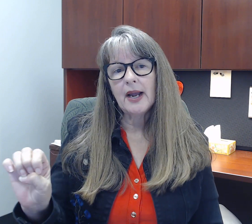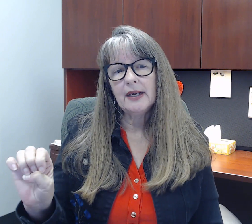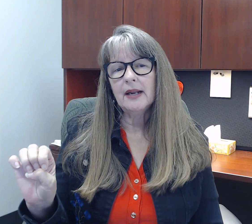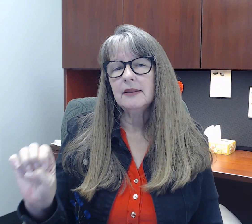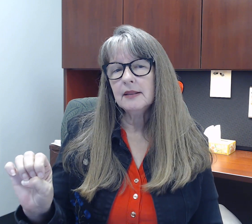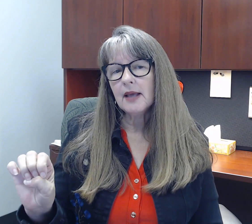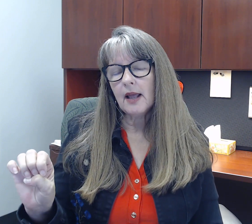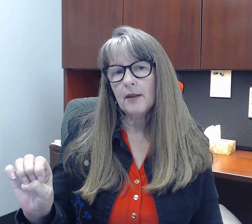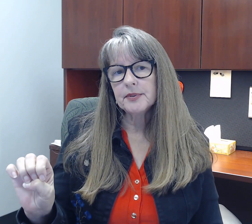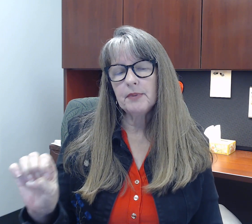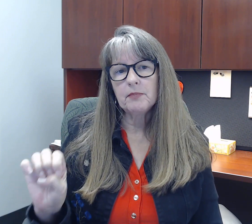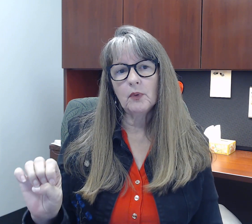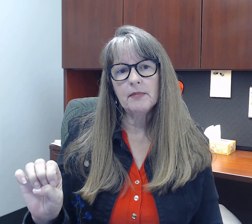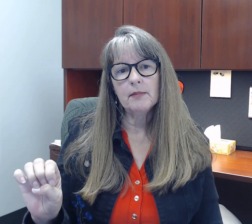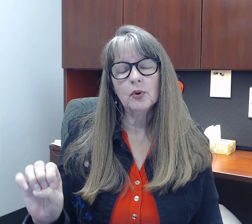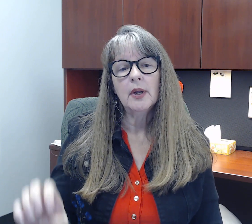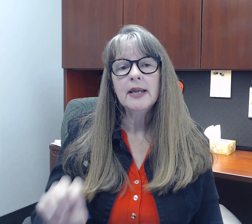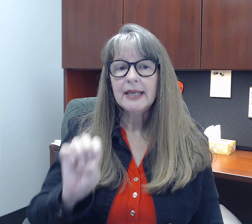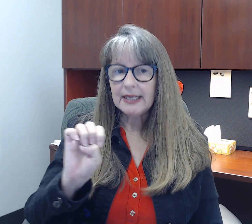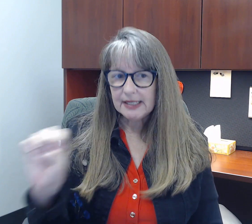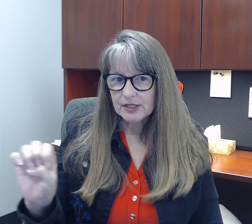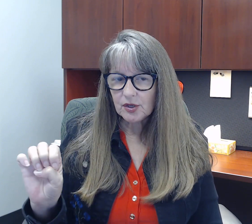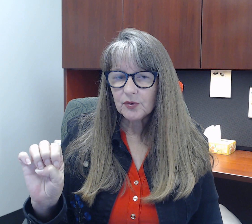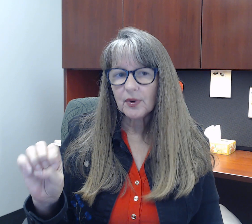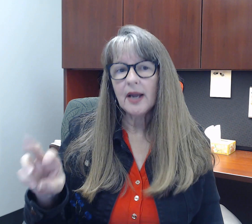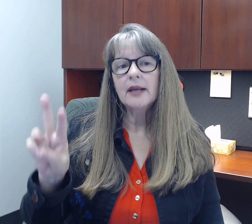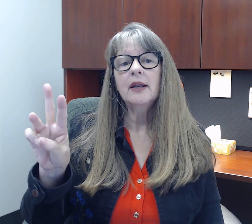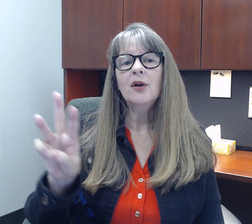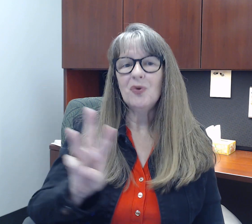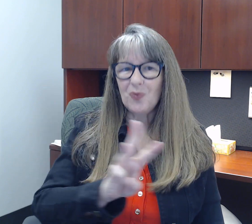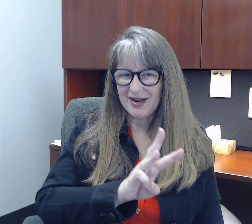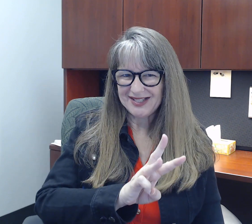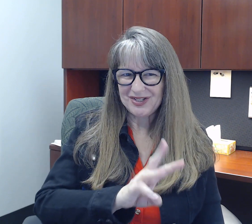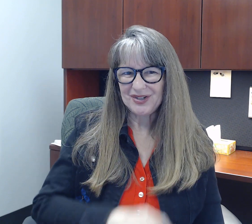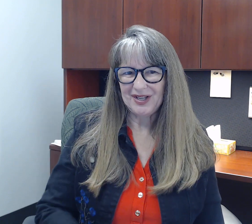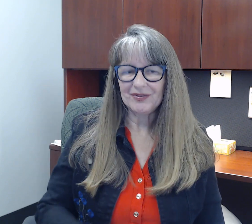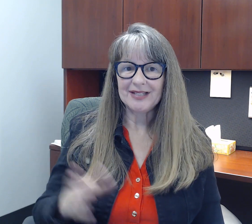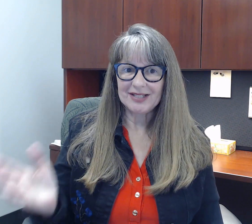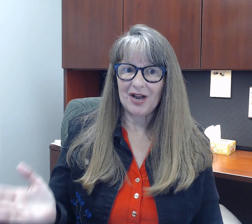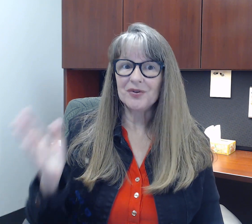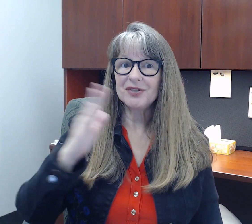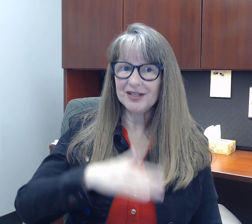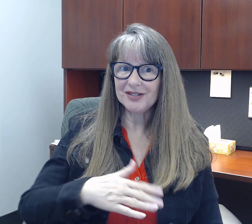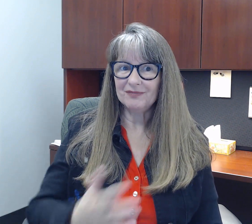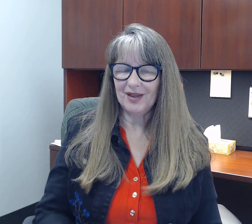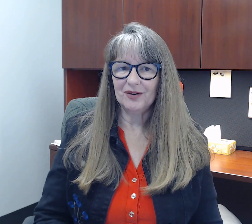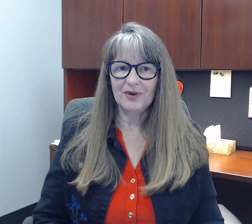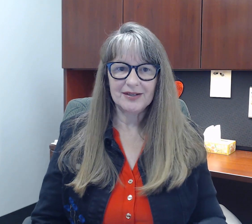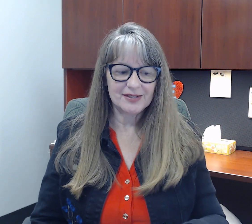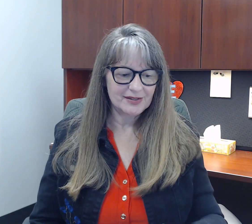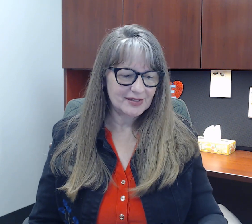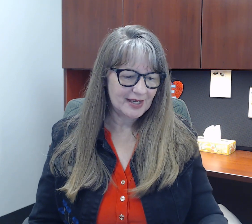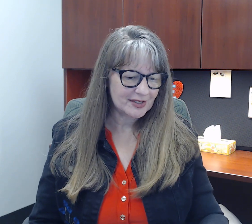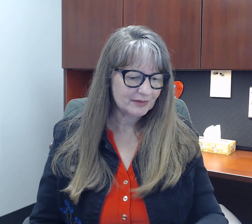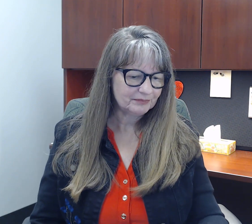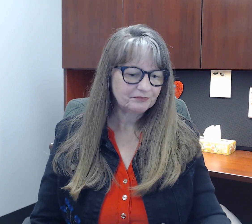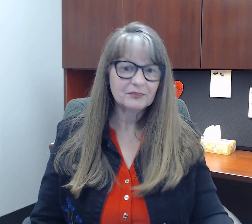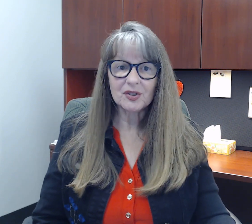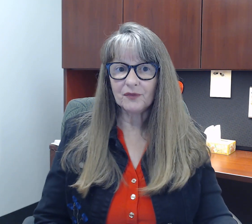And I think that helps people remember east is on the right and west is to the left because that's how the sun rises and sets. So for me,